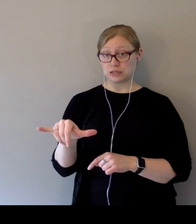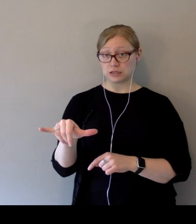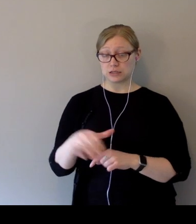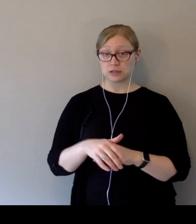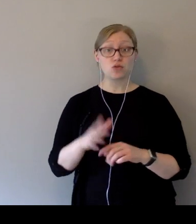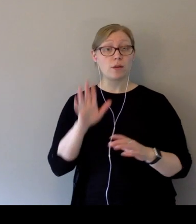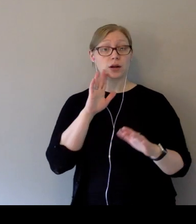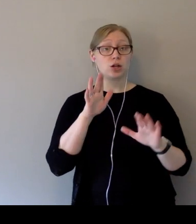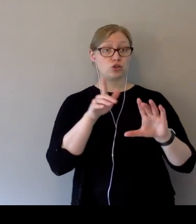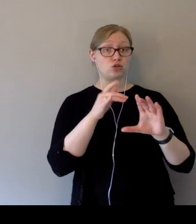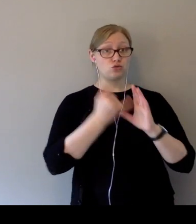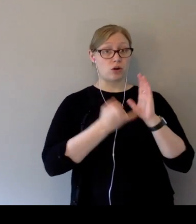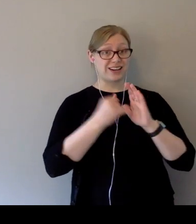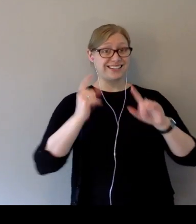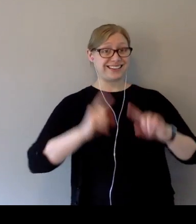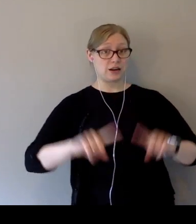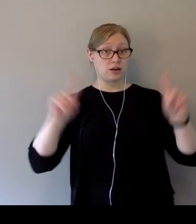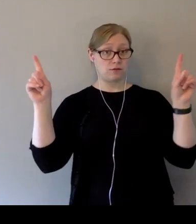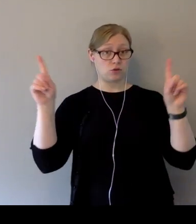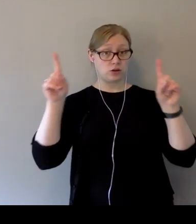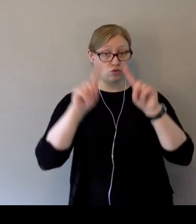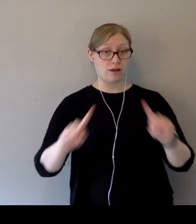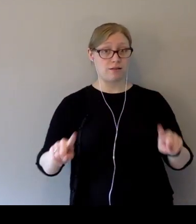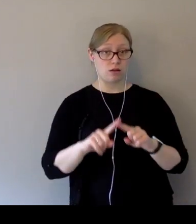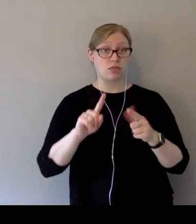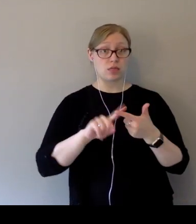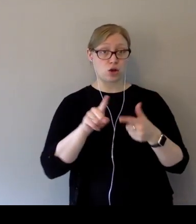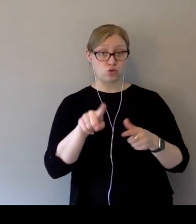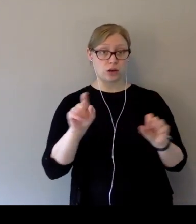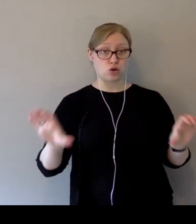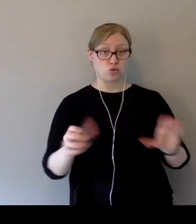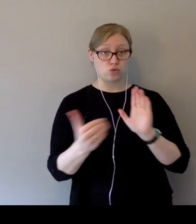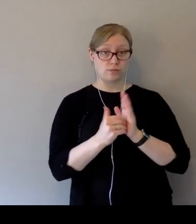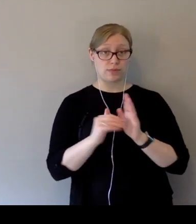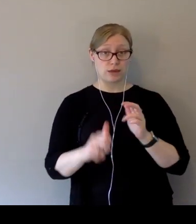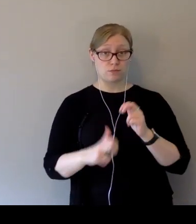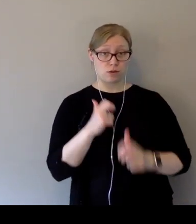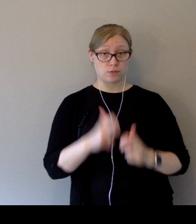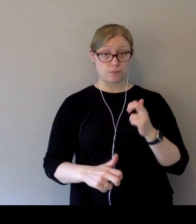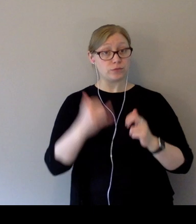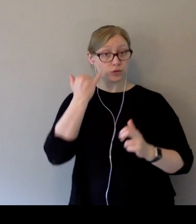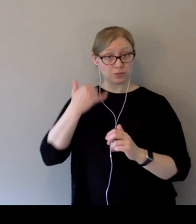you redo this problem. So if I had a triangle like this,